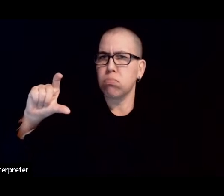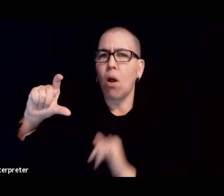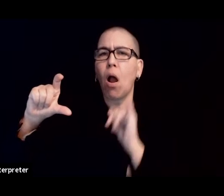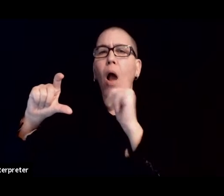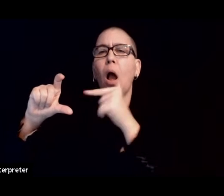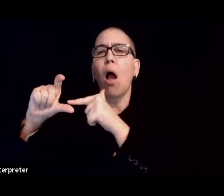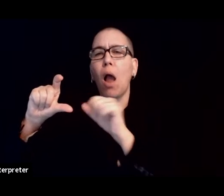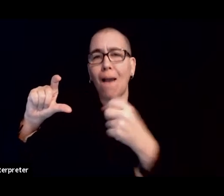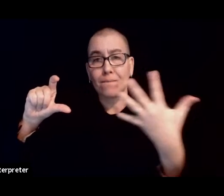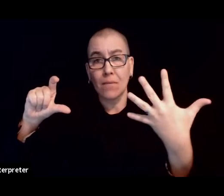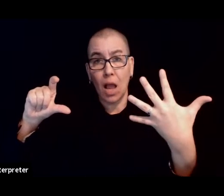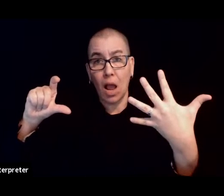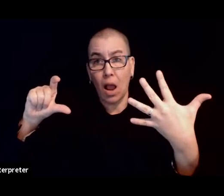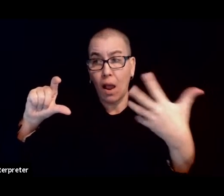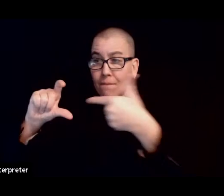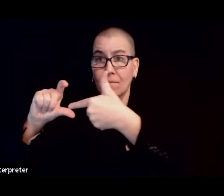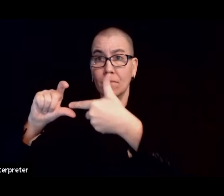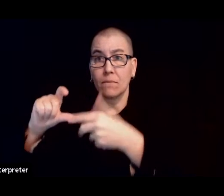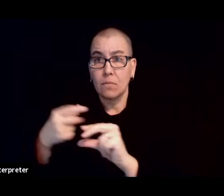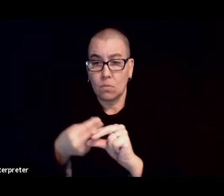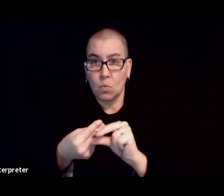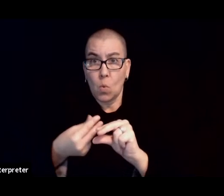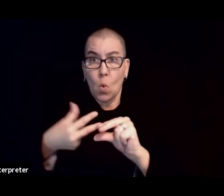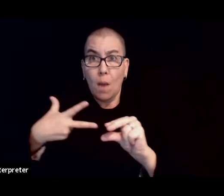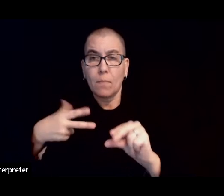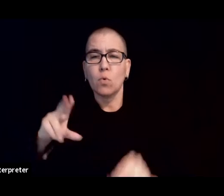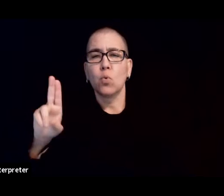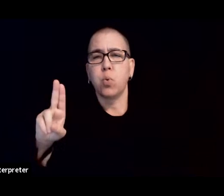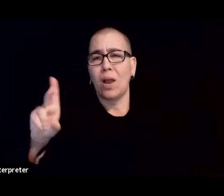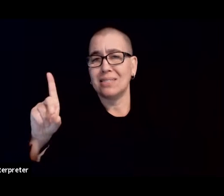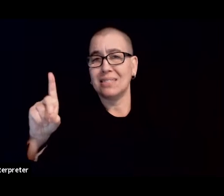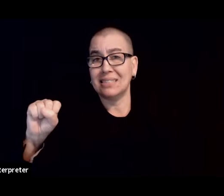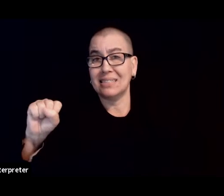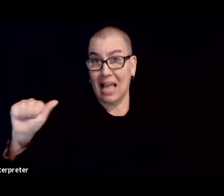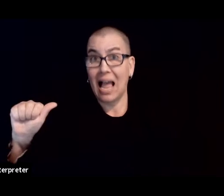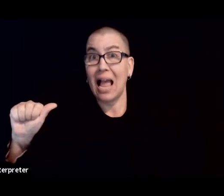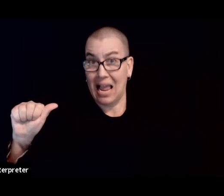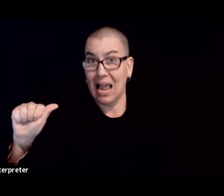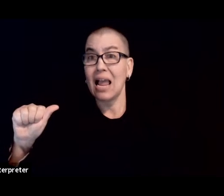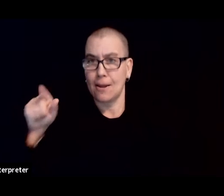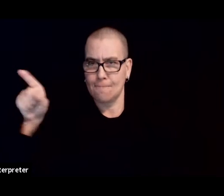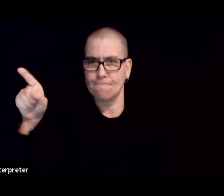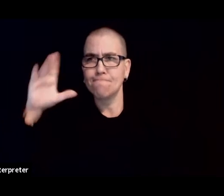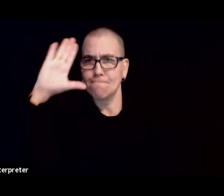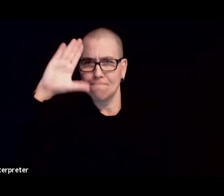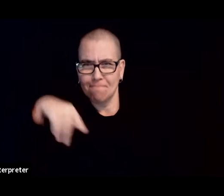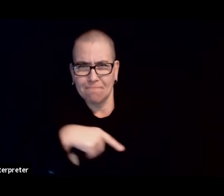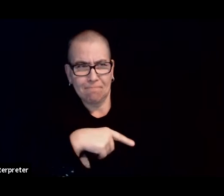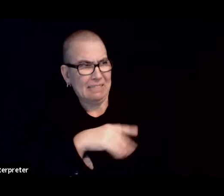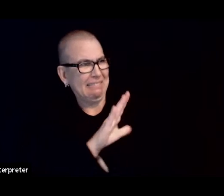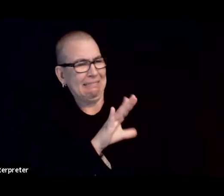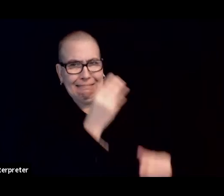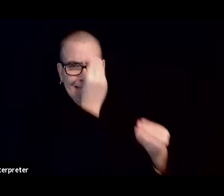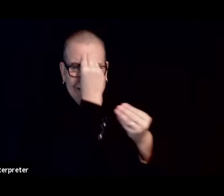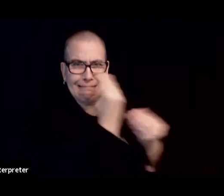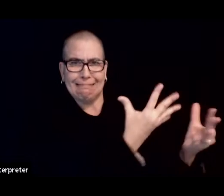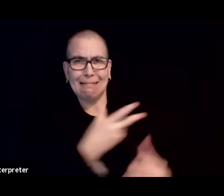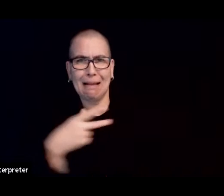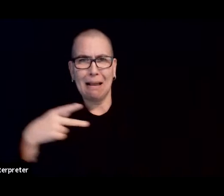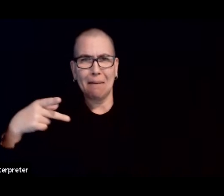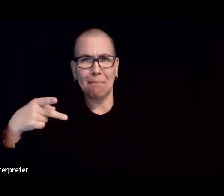and Drug Administration is aware of the issue and working with Pfizer to determine the best path forward. MDH has